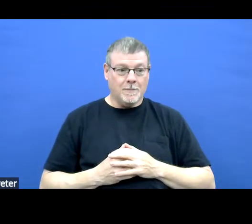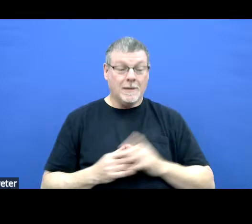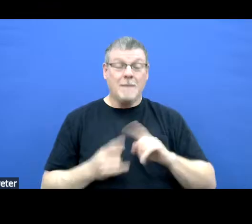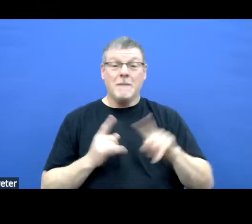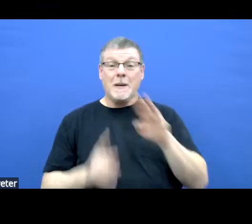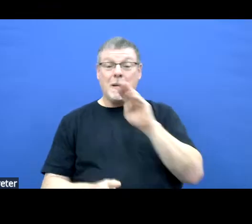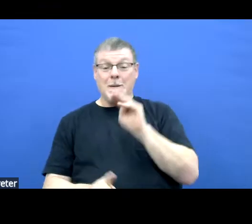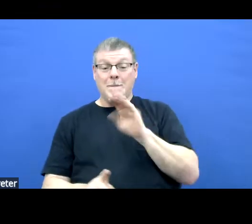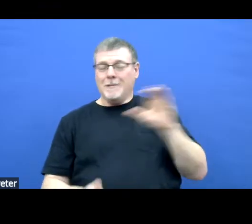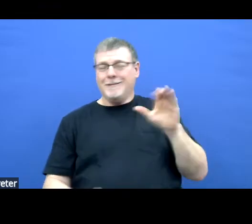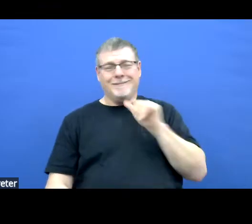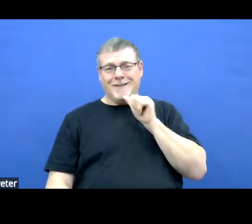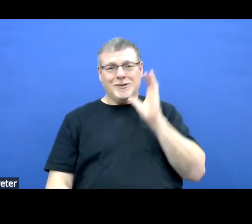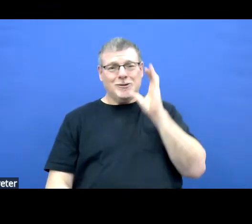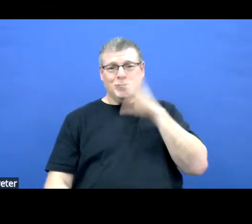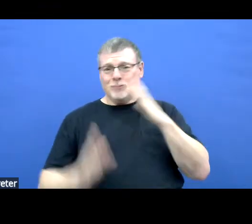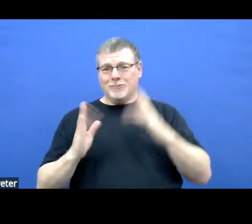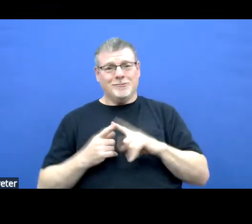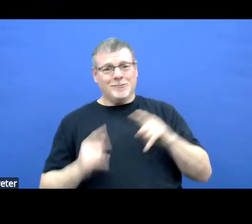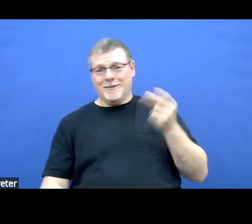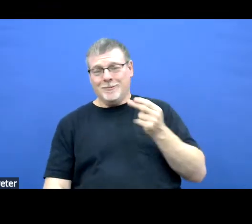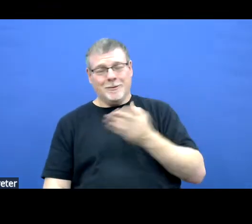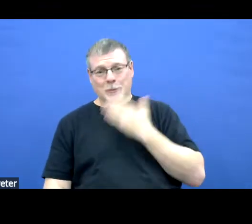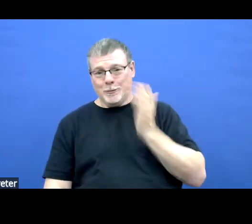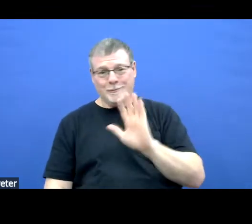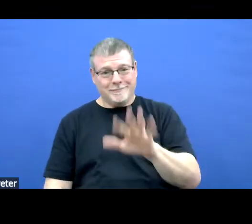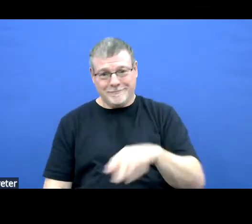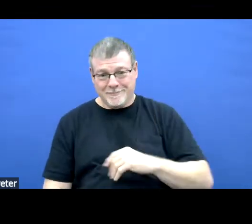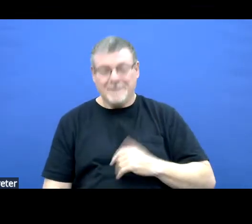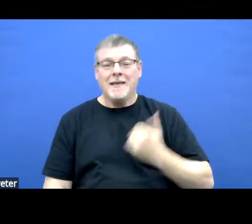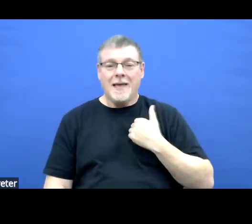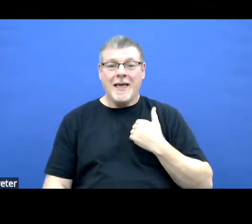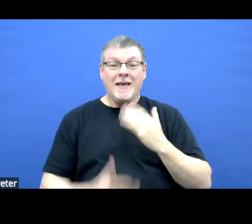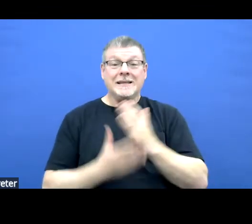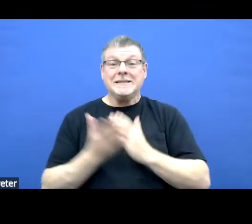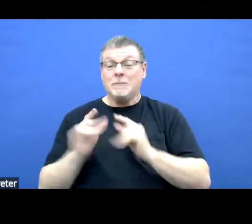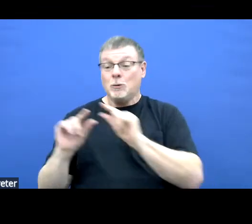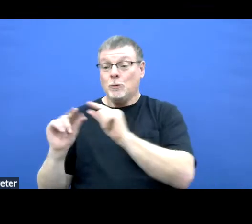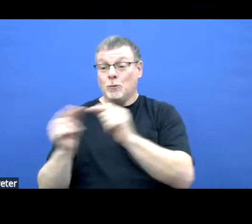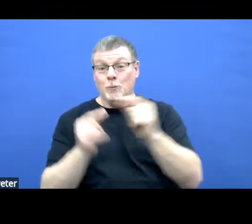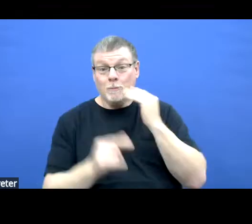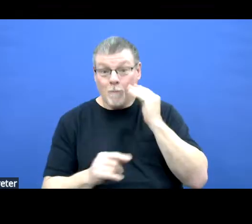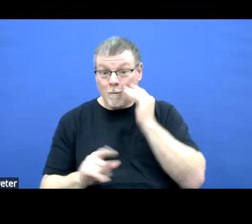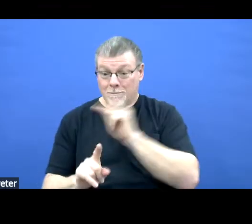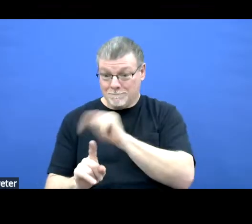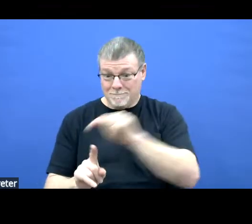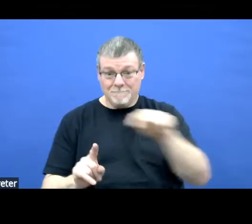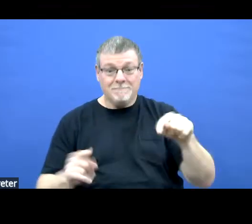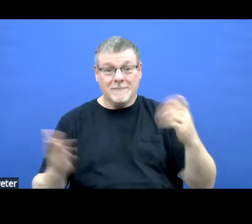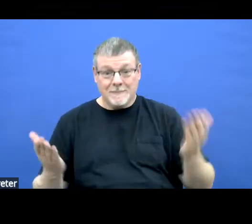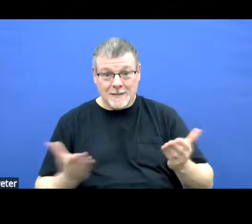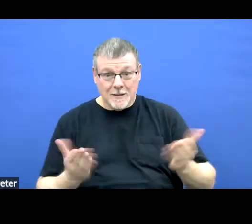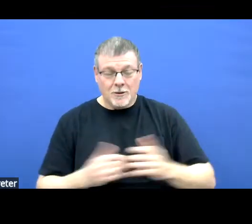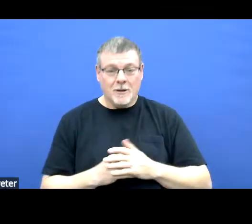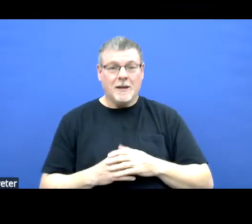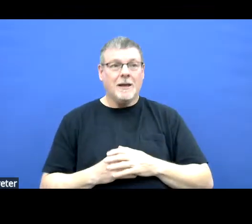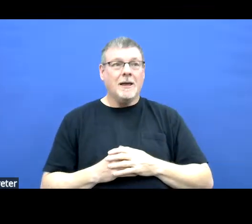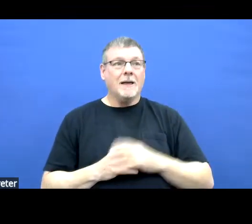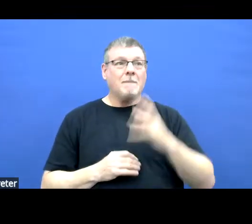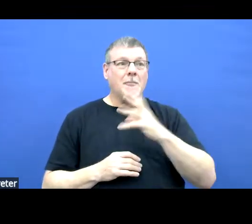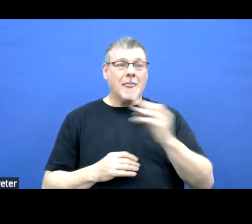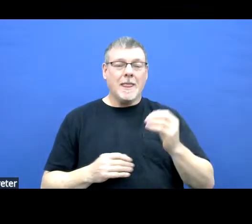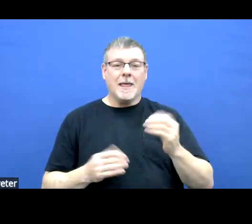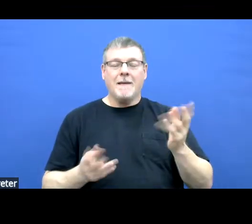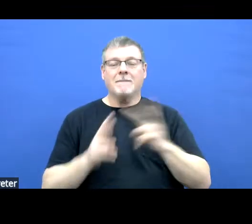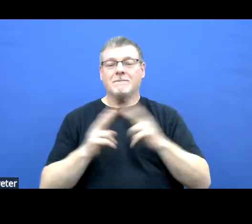Carriola is no stranger to Henrietta. We have some of our group homes located here and we have found